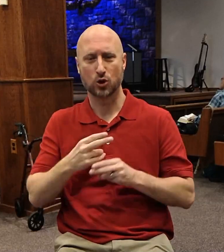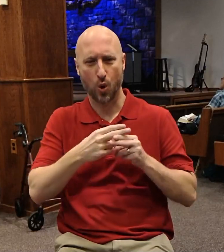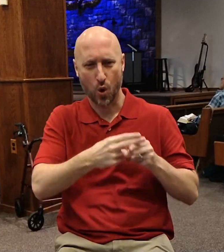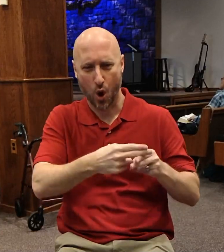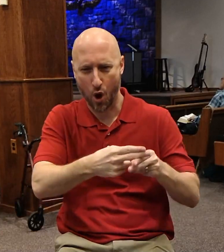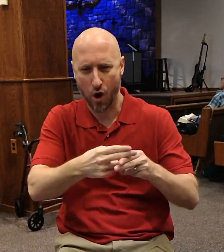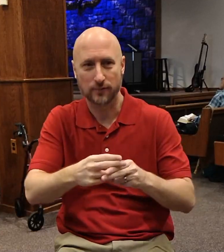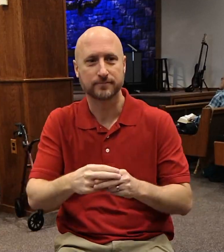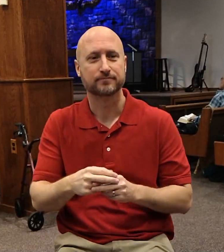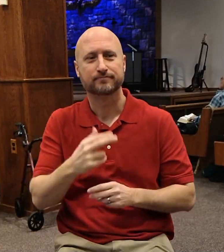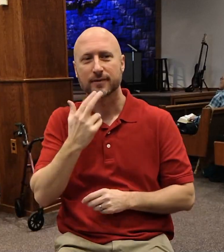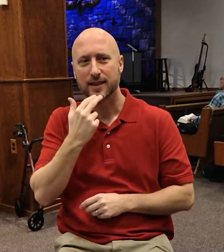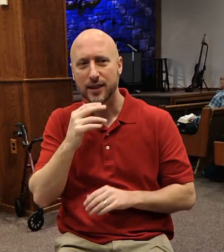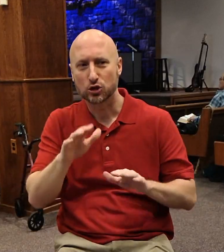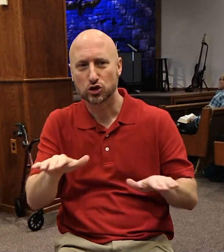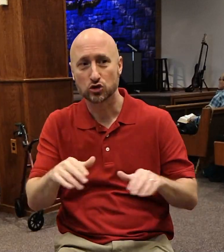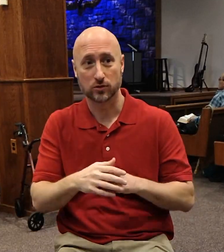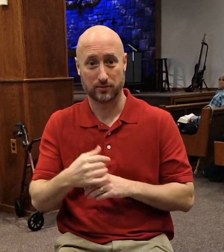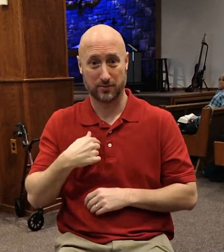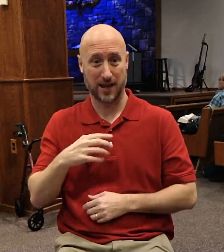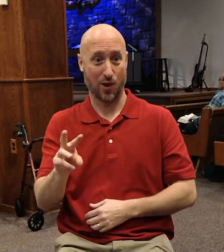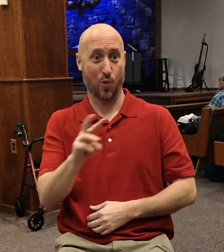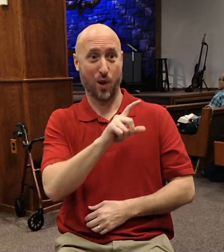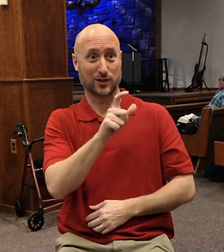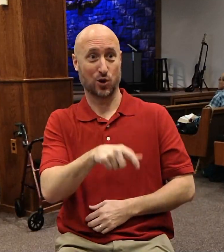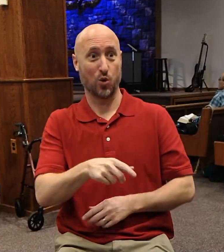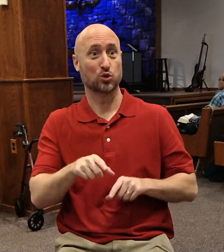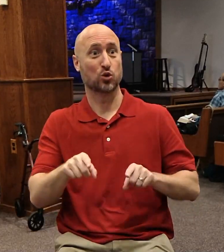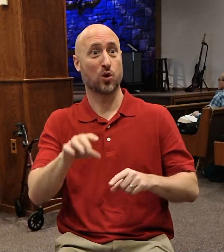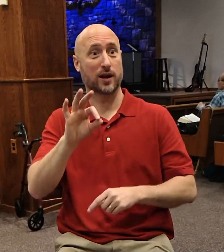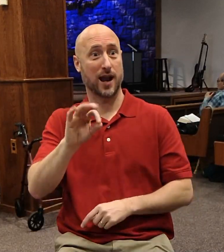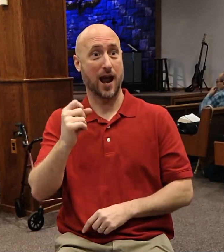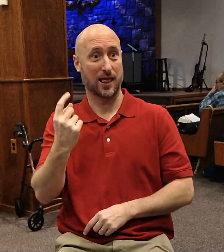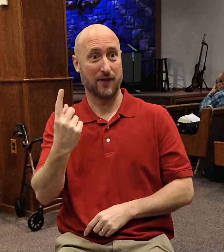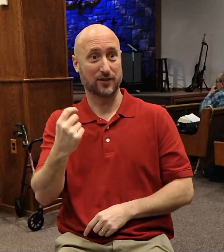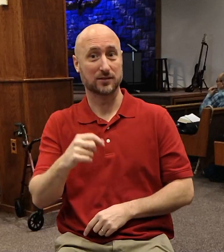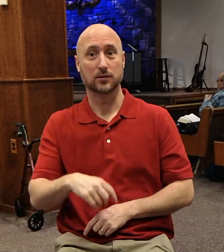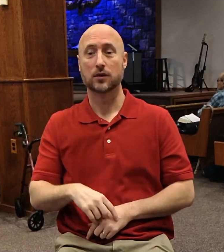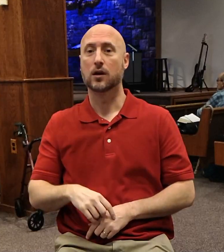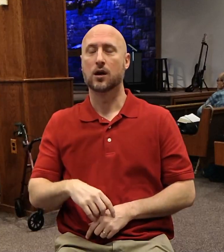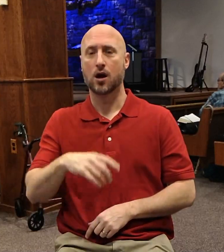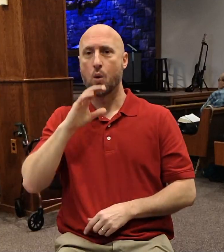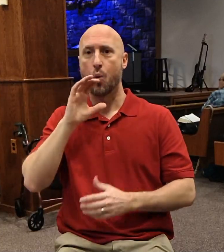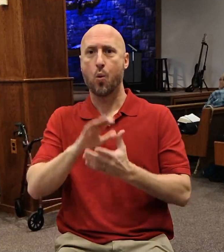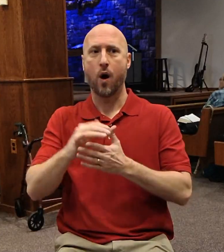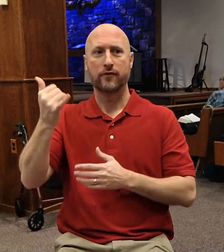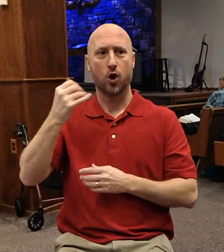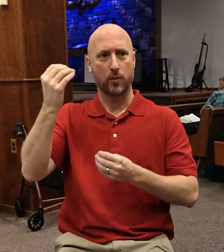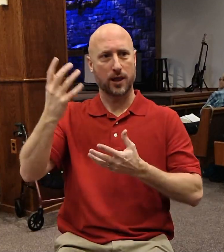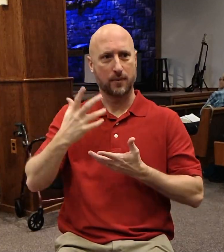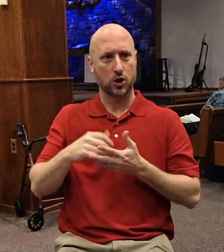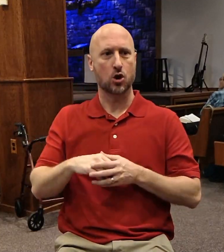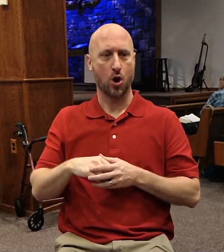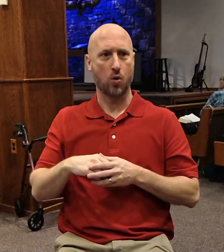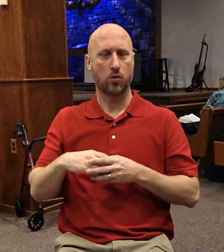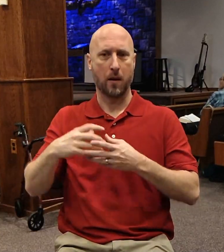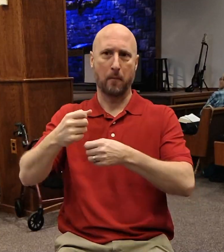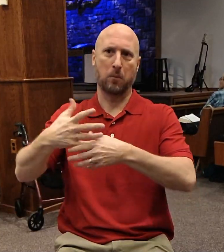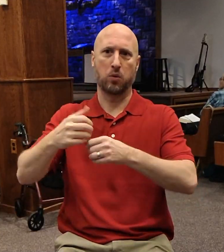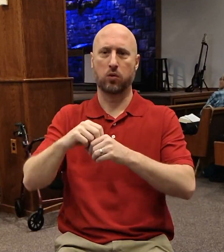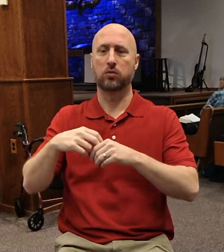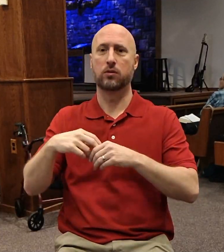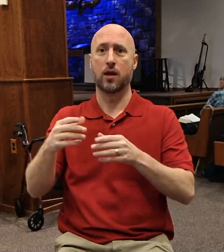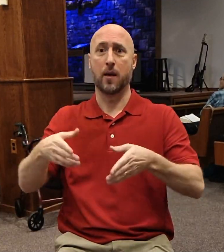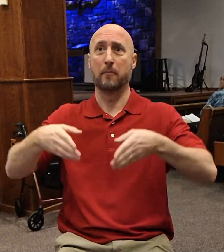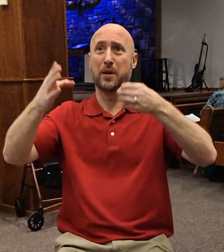on the West Coast when 911 happened, and my wife called him, he's saying that, you know, we're under attack and so forth. You're thinking, what? And you start to see what's going on, and you're